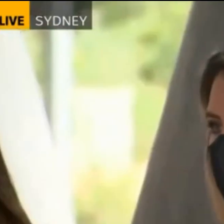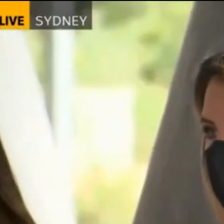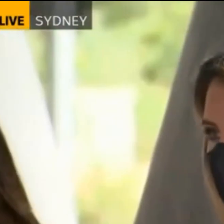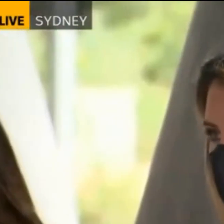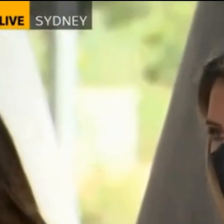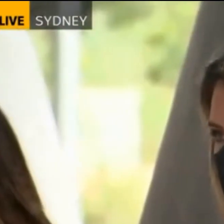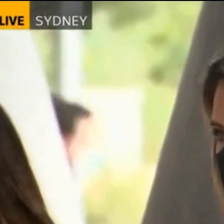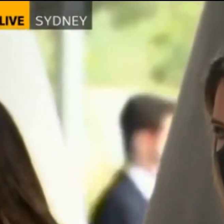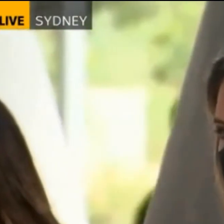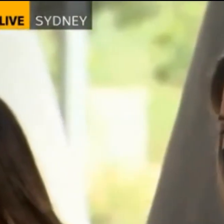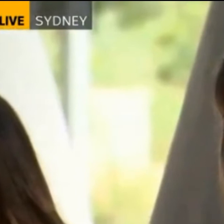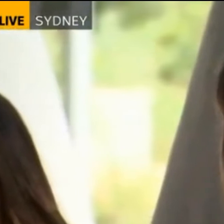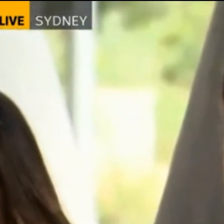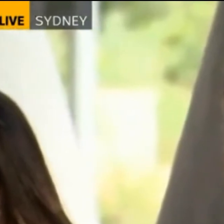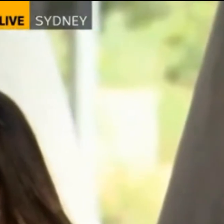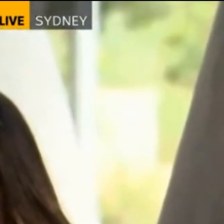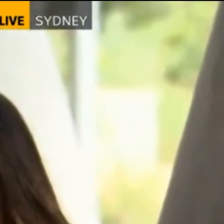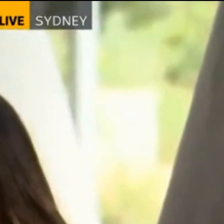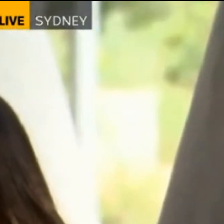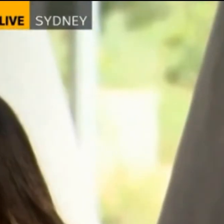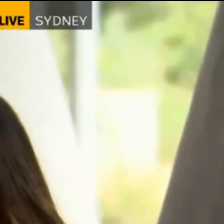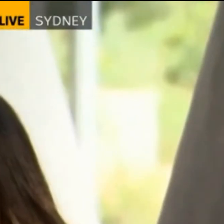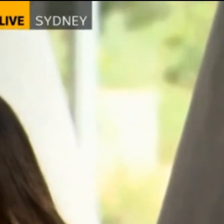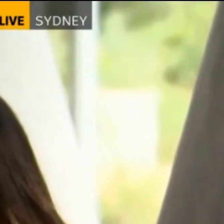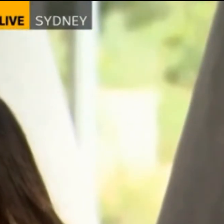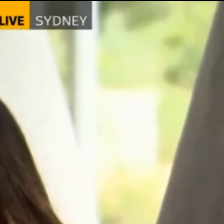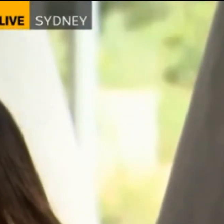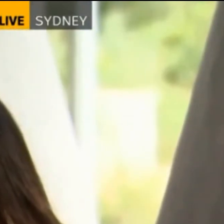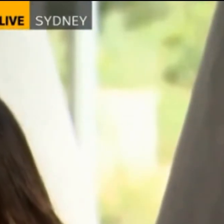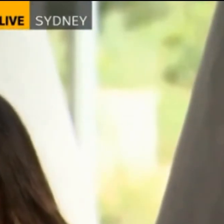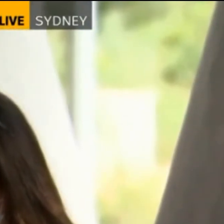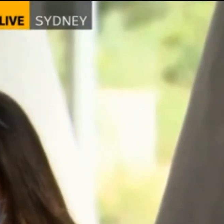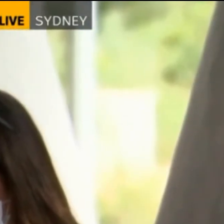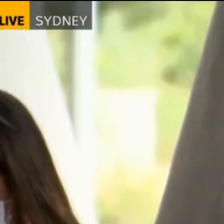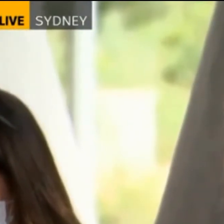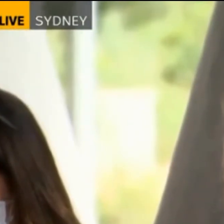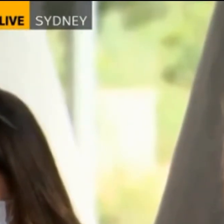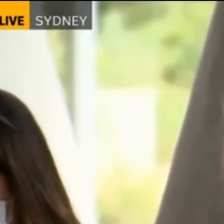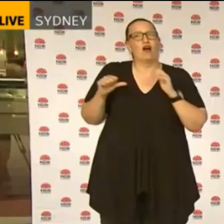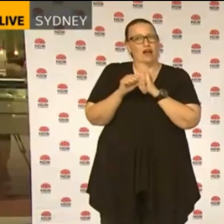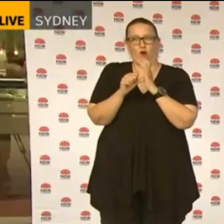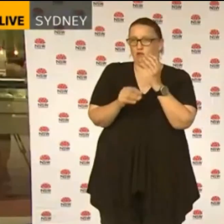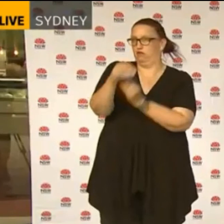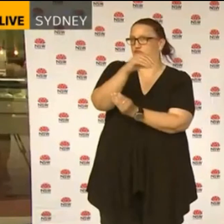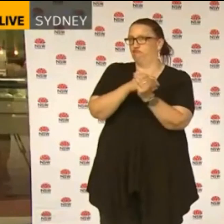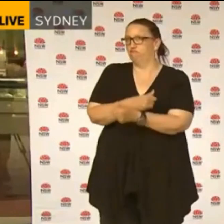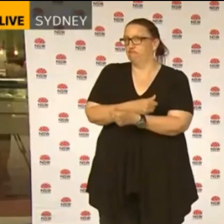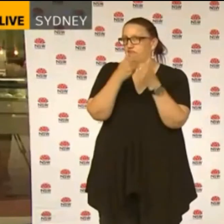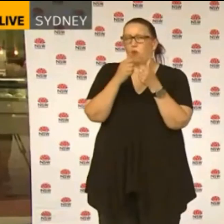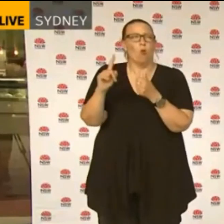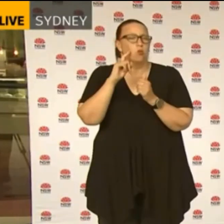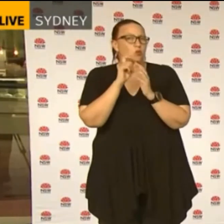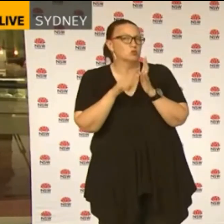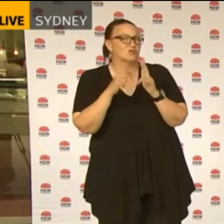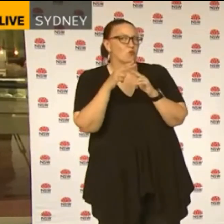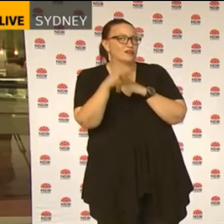obviously vital for the economy. Are you going to have a renewed push on that particular realm? Well, obviously we would like to see